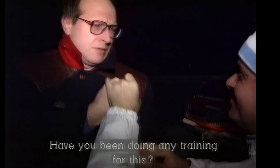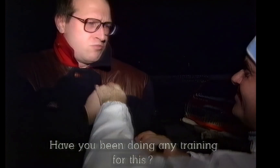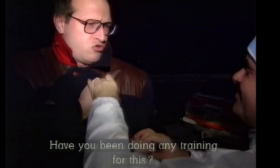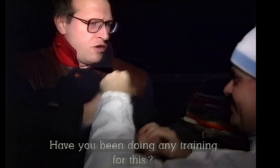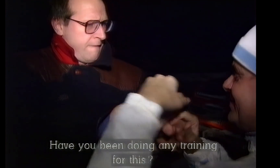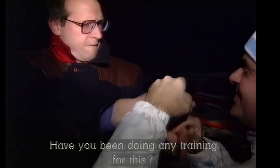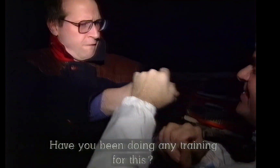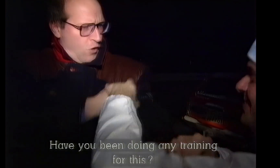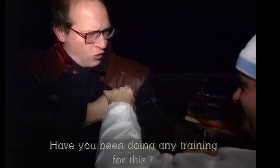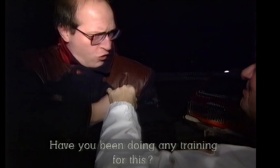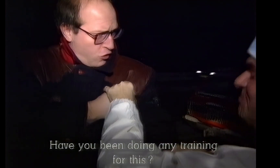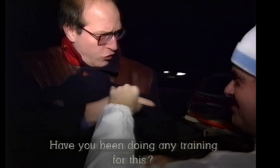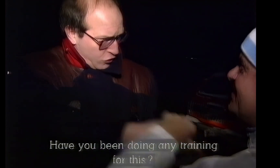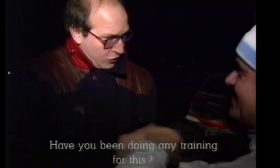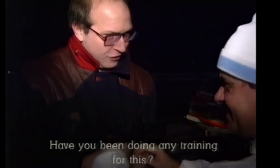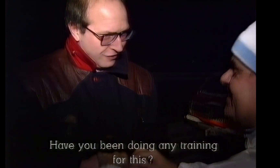Have you been doing any training before this?